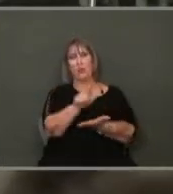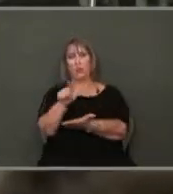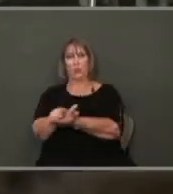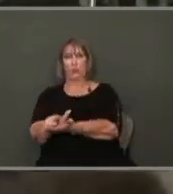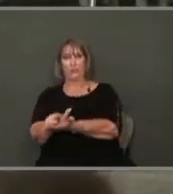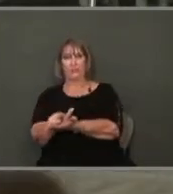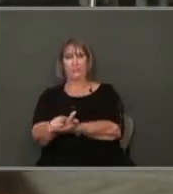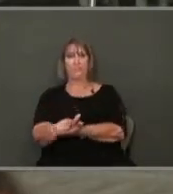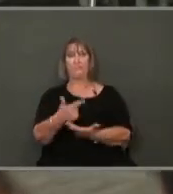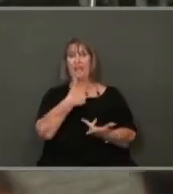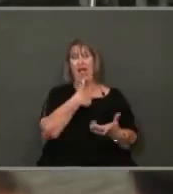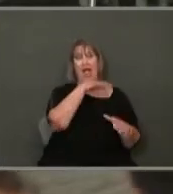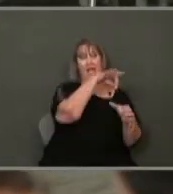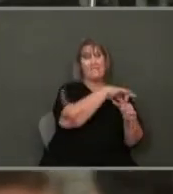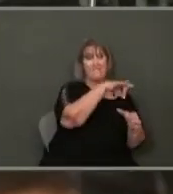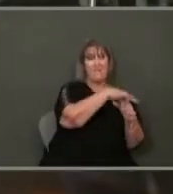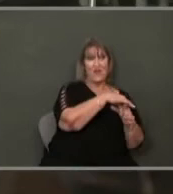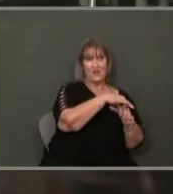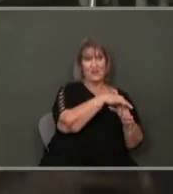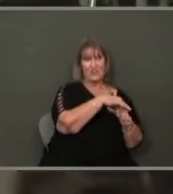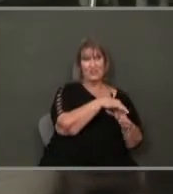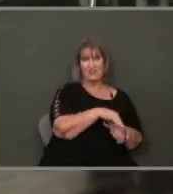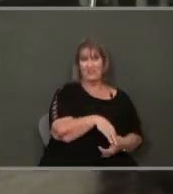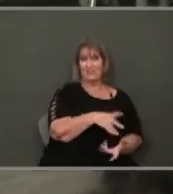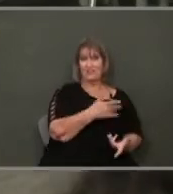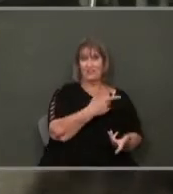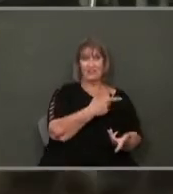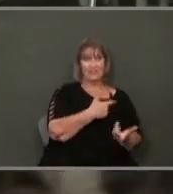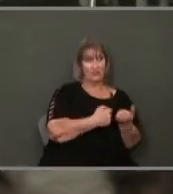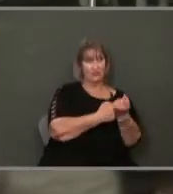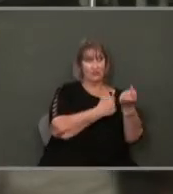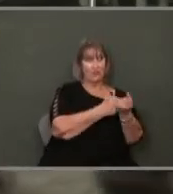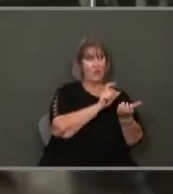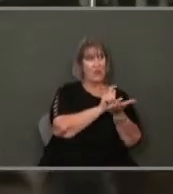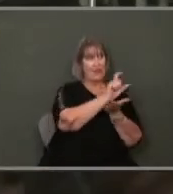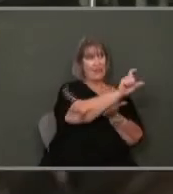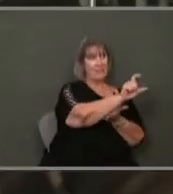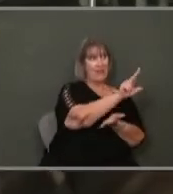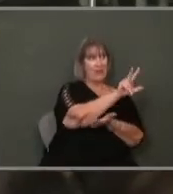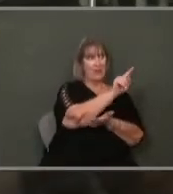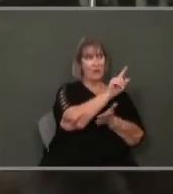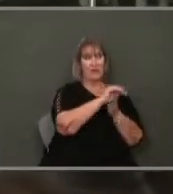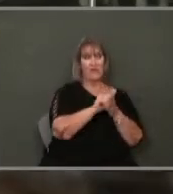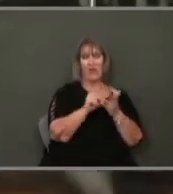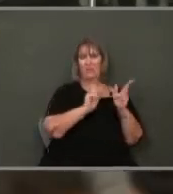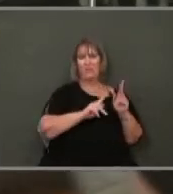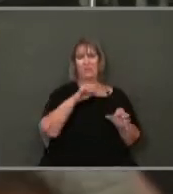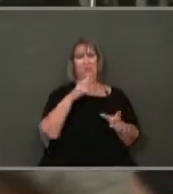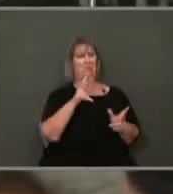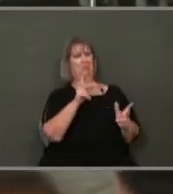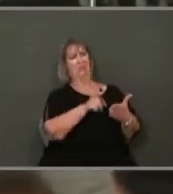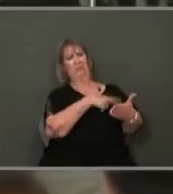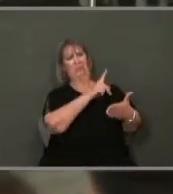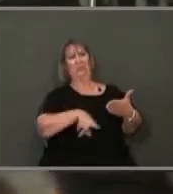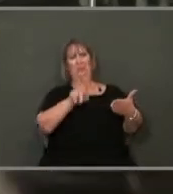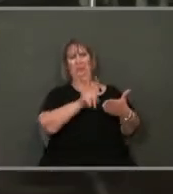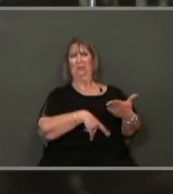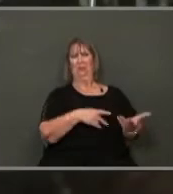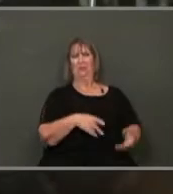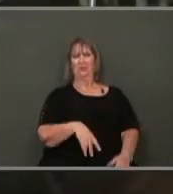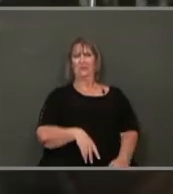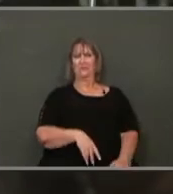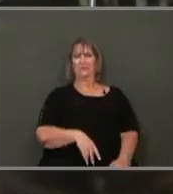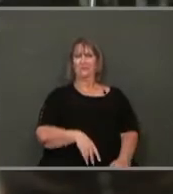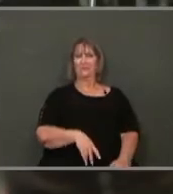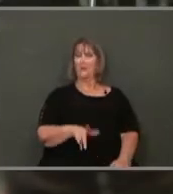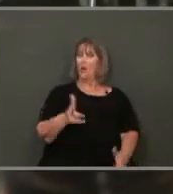Antonio is going to say, $31? What's wrong with you? Why would, like that's politically unpopular, right? Or how dare you not